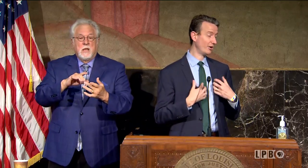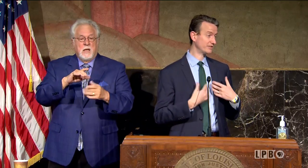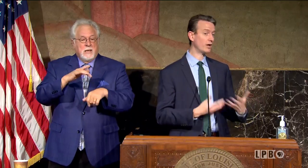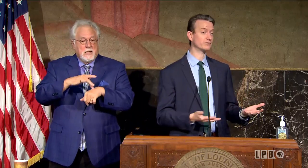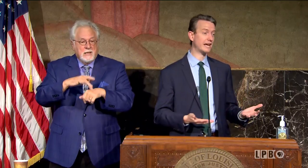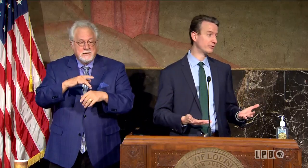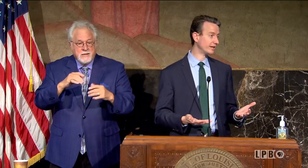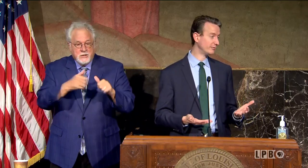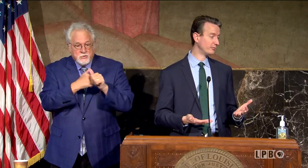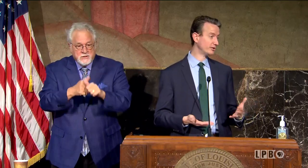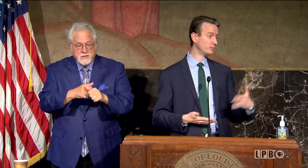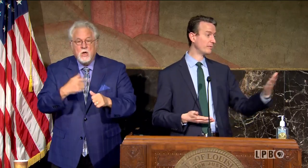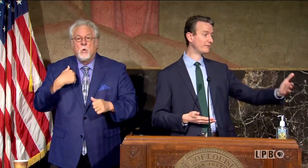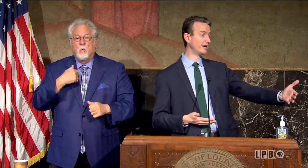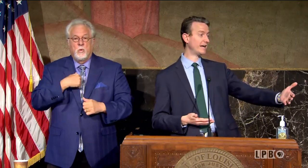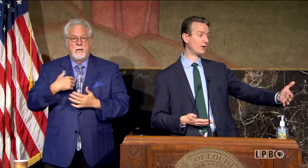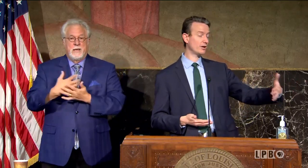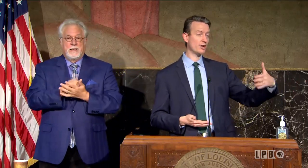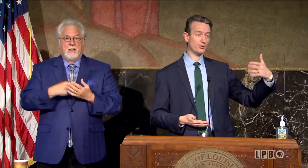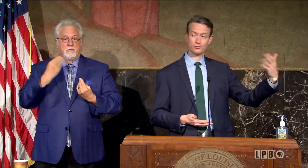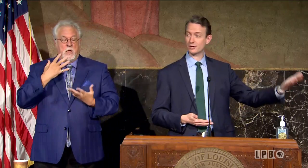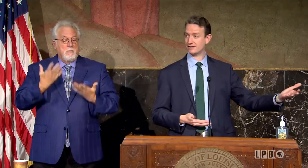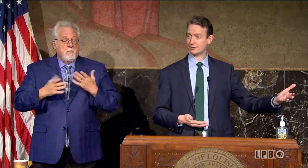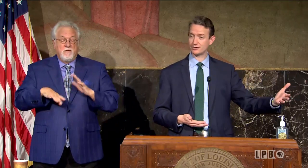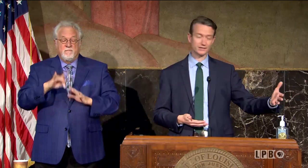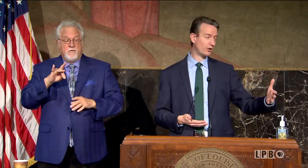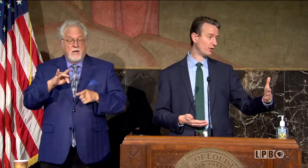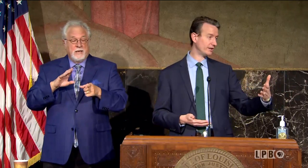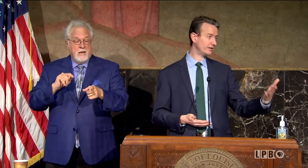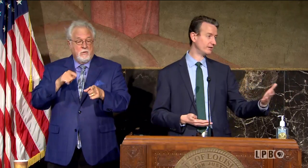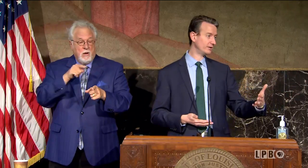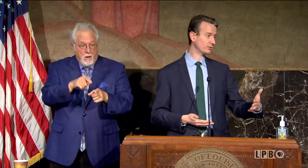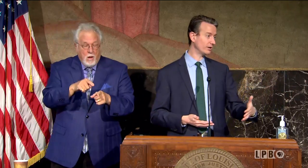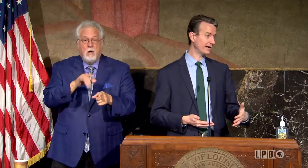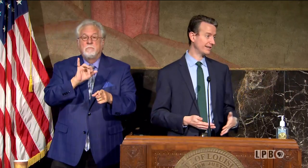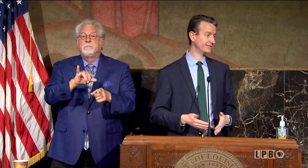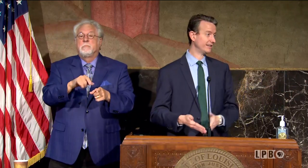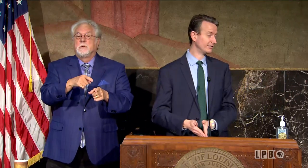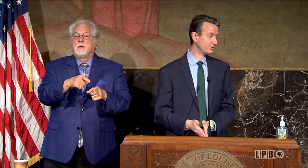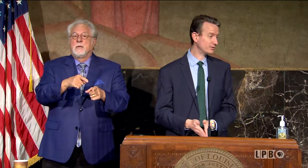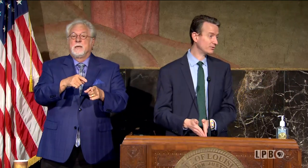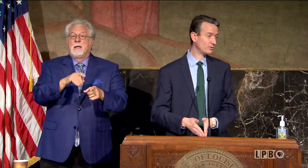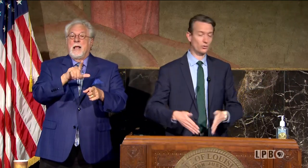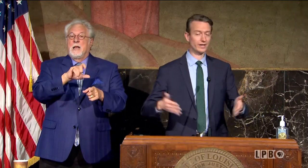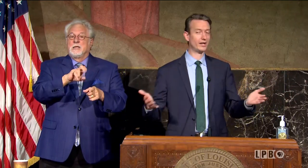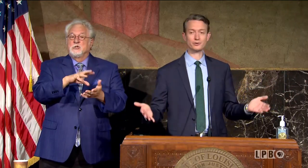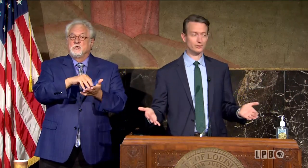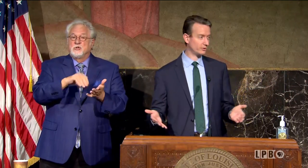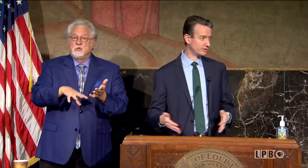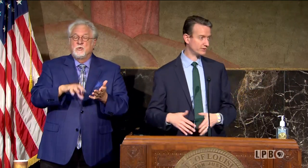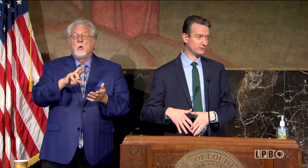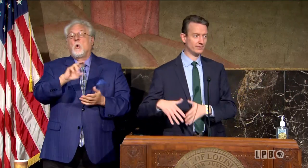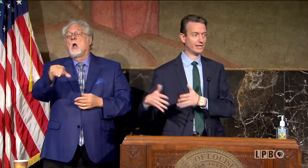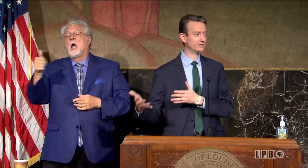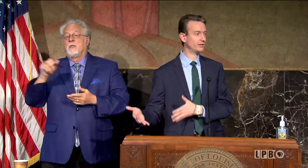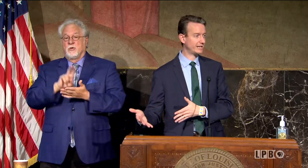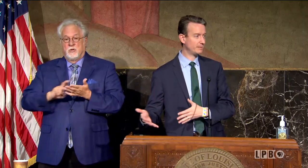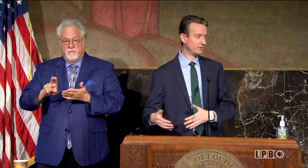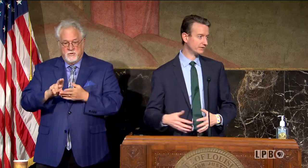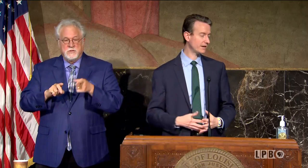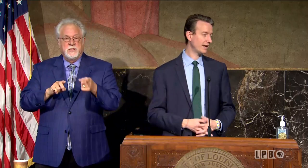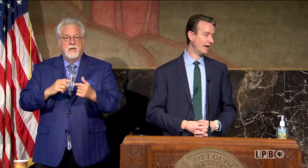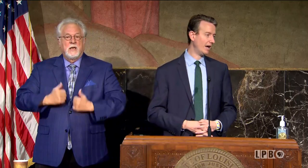be ourselves gathering that information. We may find out through a contact tracing call that an individual is an LSU student or any other university student and is